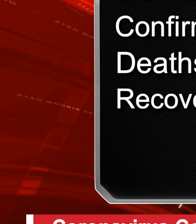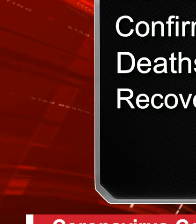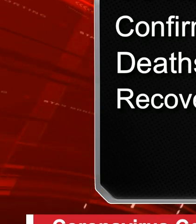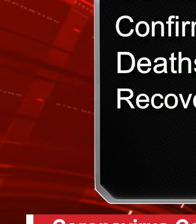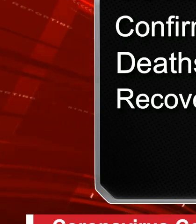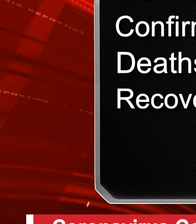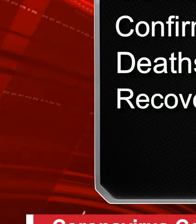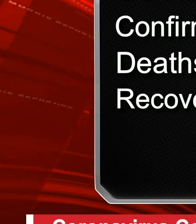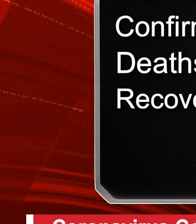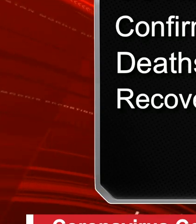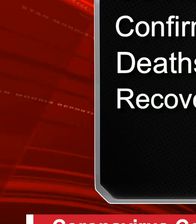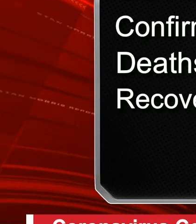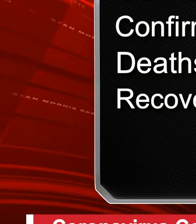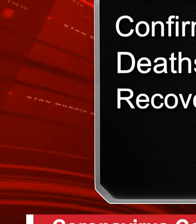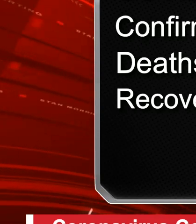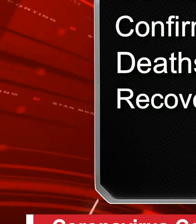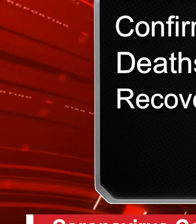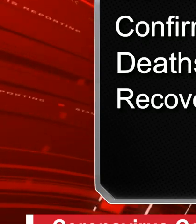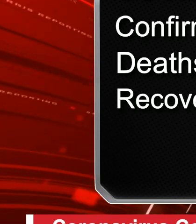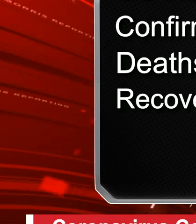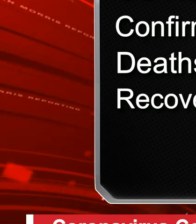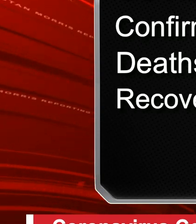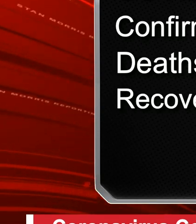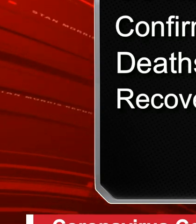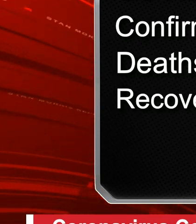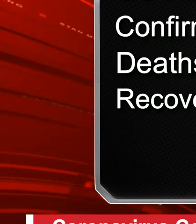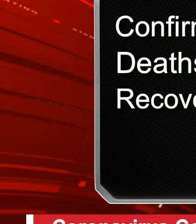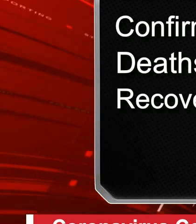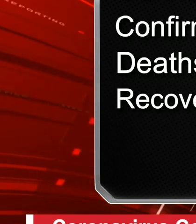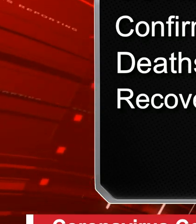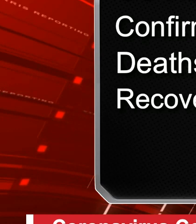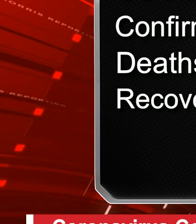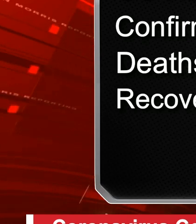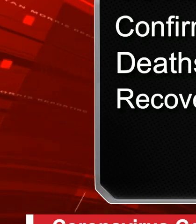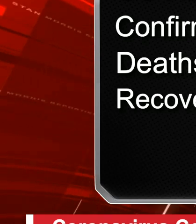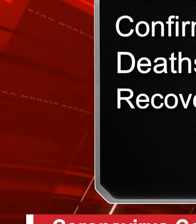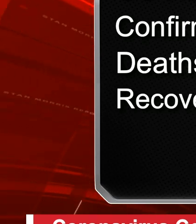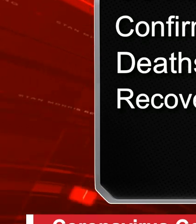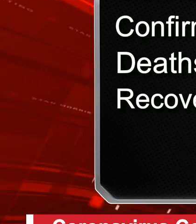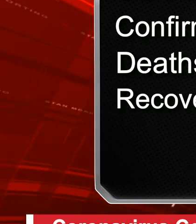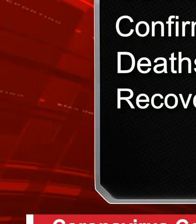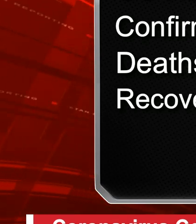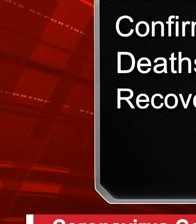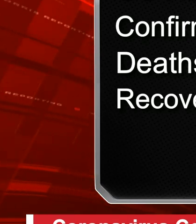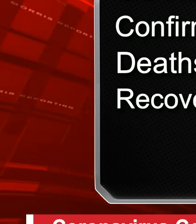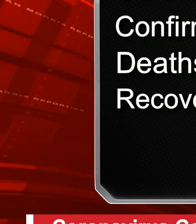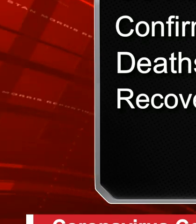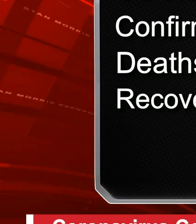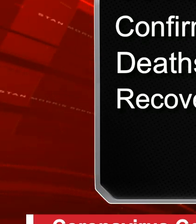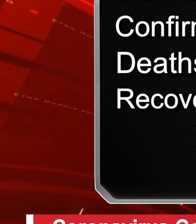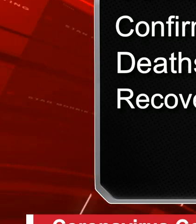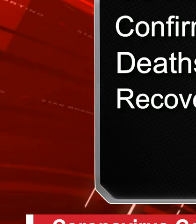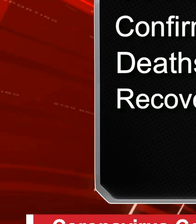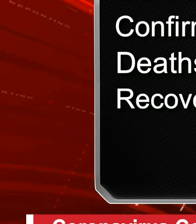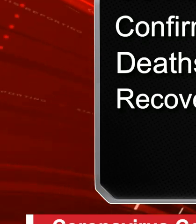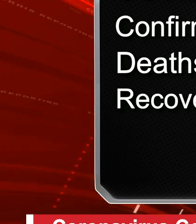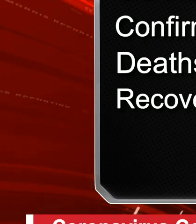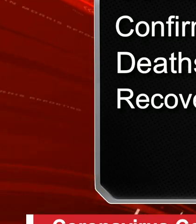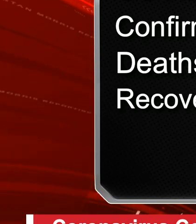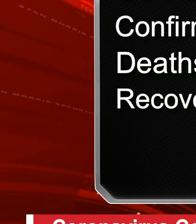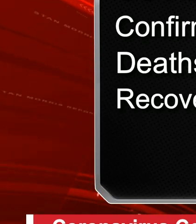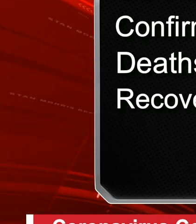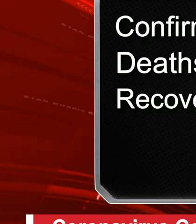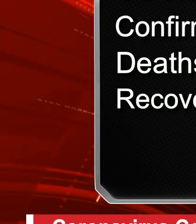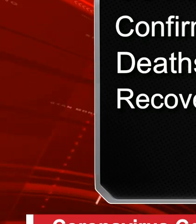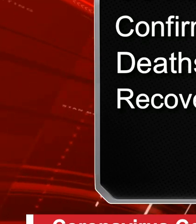cases, 93,863 deaths was the number as of last check, with 294,000 having recovered. Across the